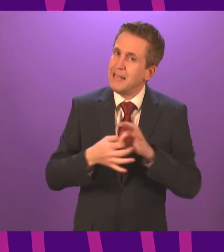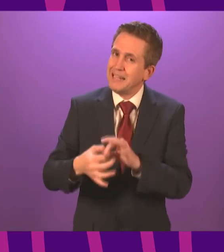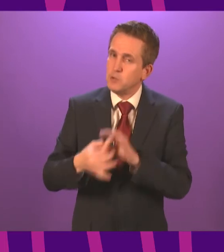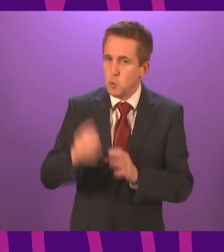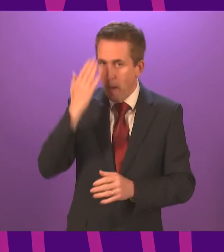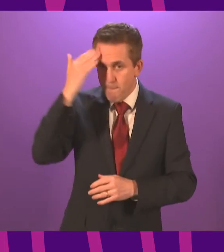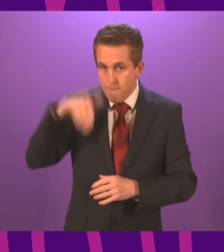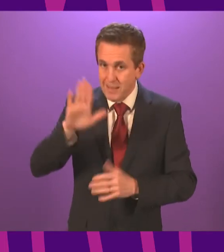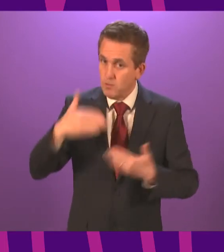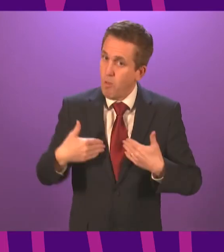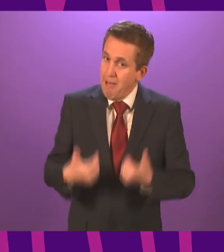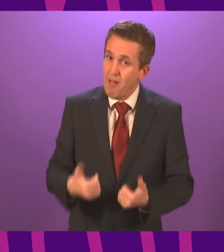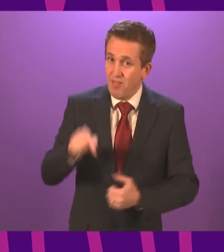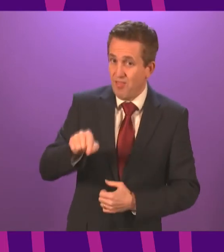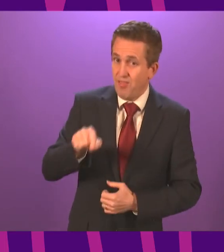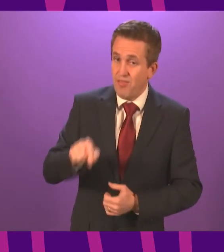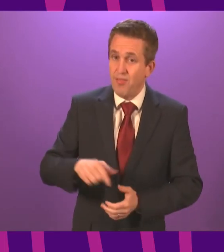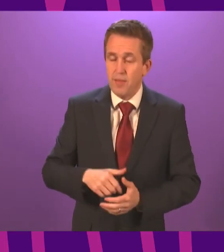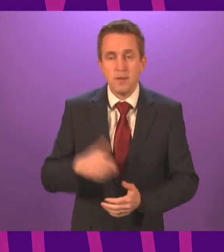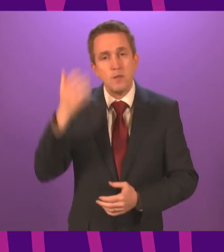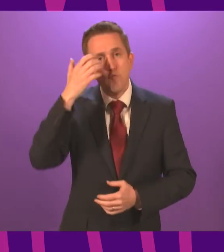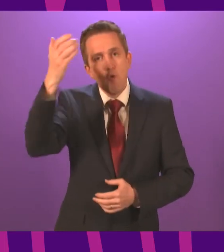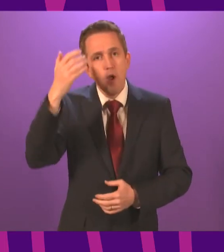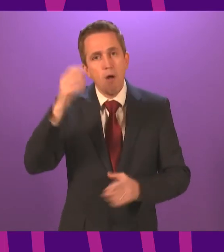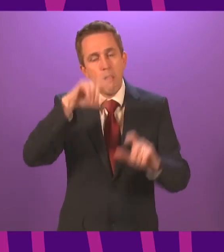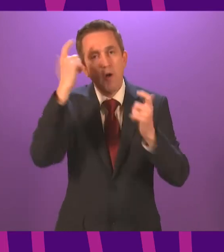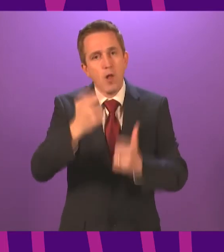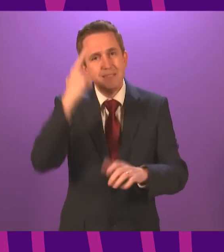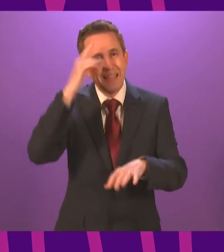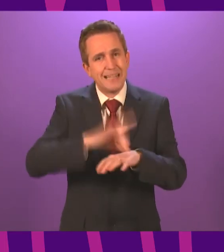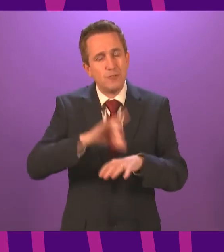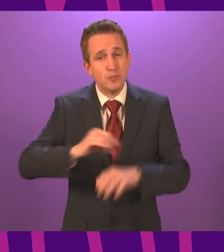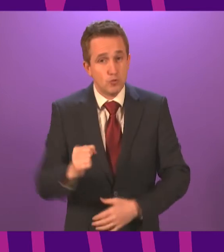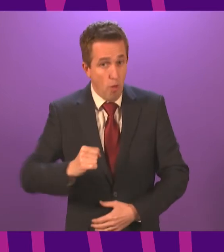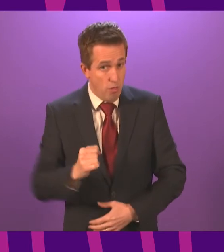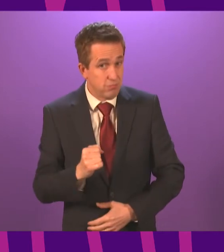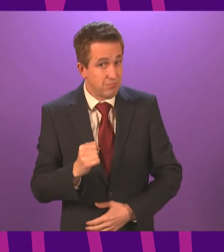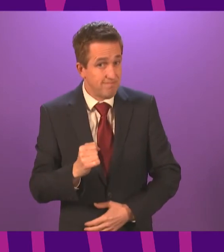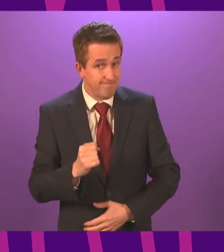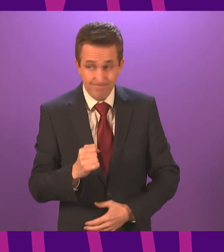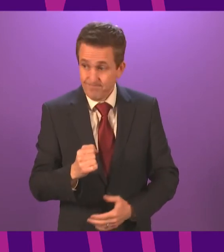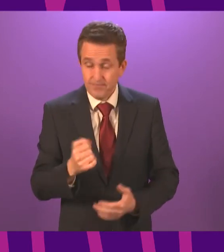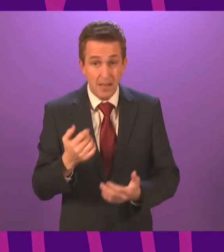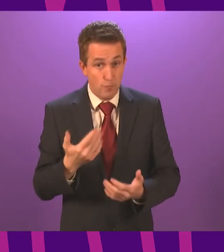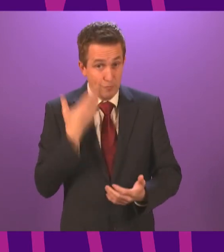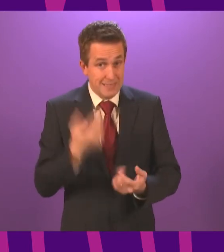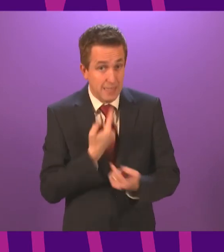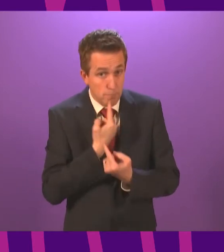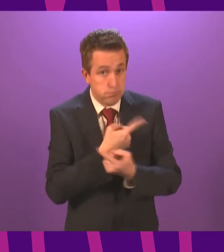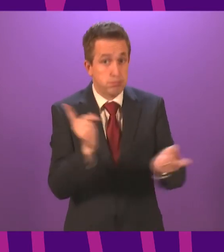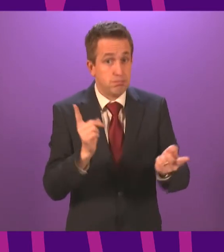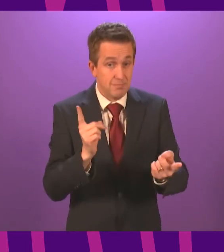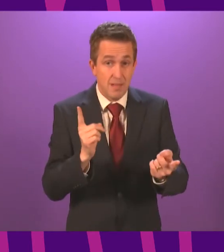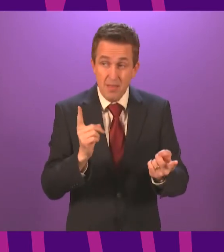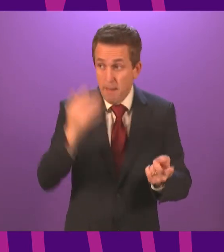As I'm sure many in the Chamber are aware, the Royal College of Psychiatrists in Scotland issued a stark warning recently that we're on the brink